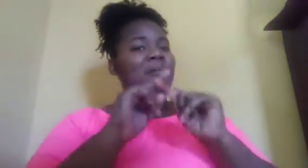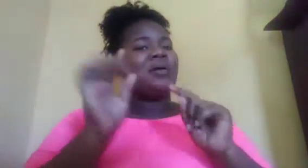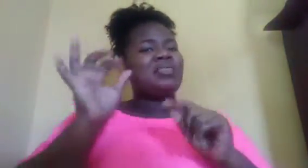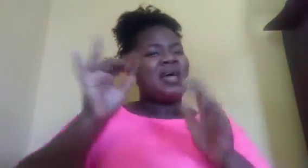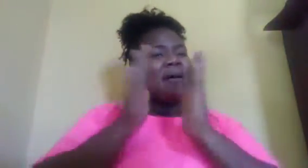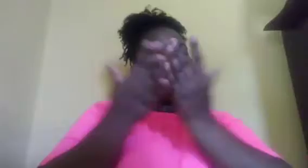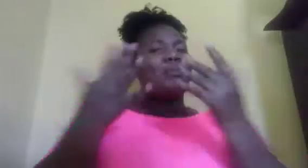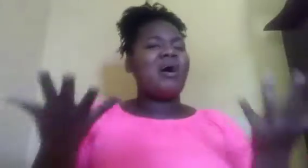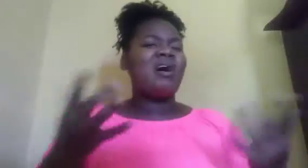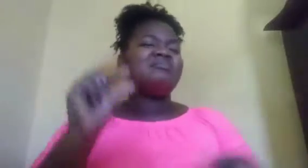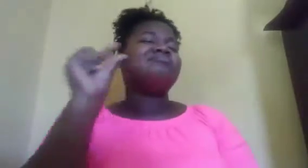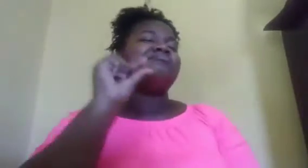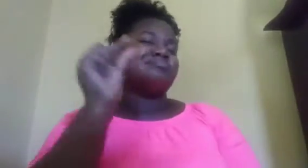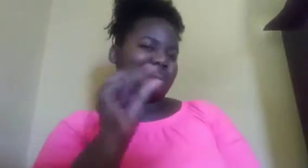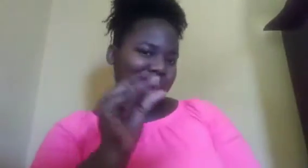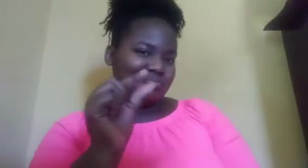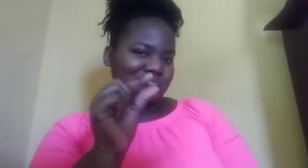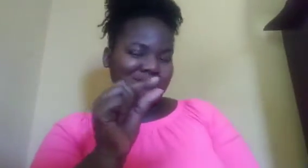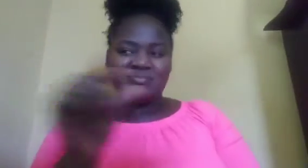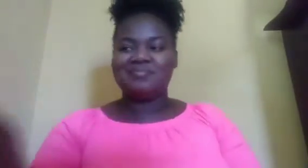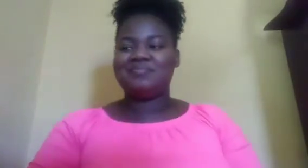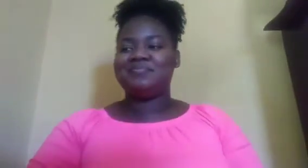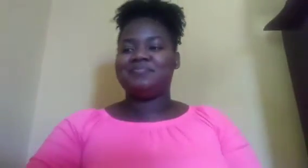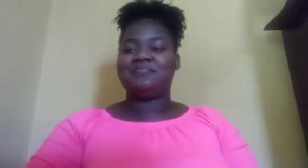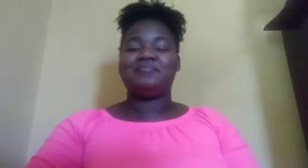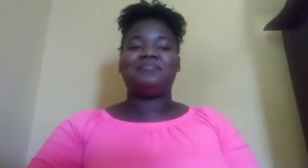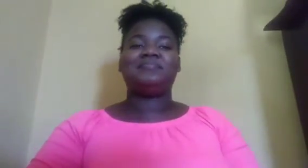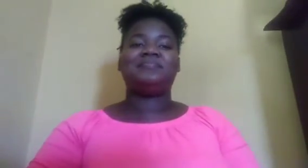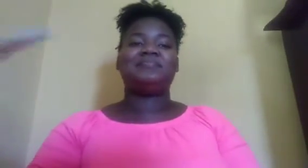So the other book we're going to use is a small one.